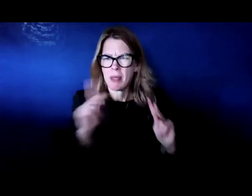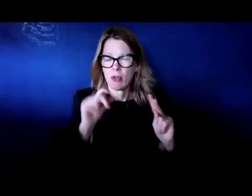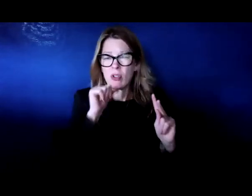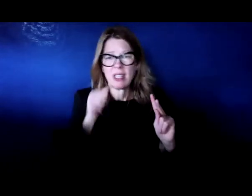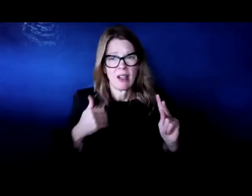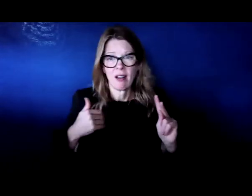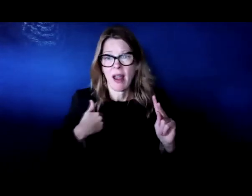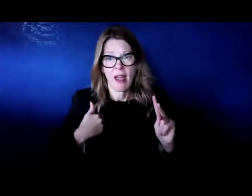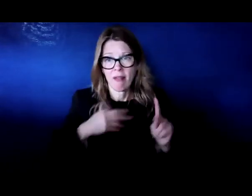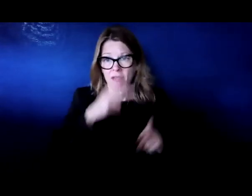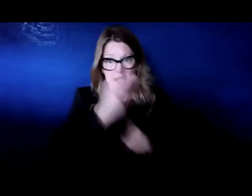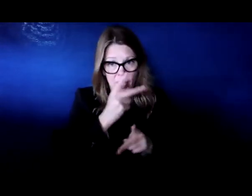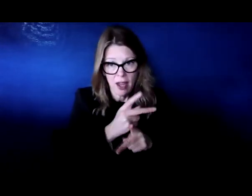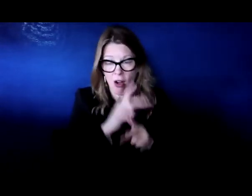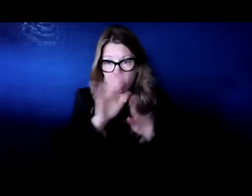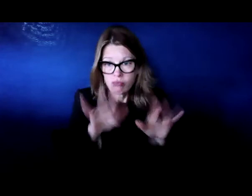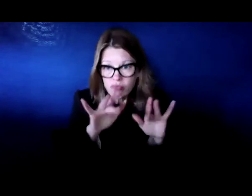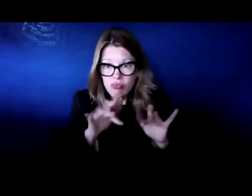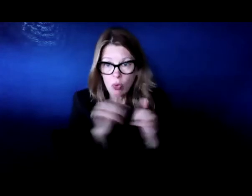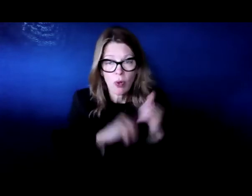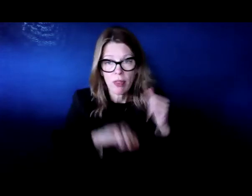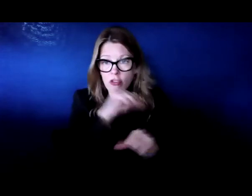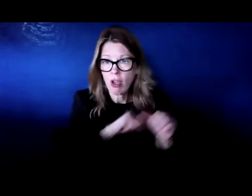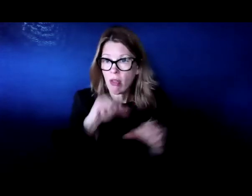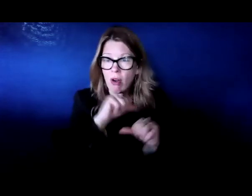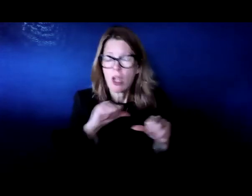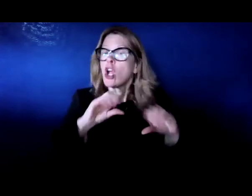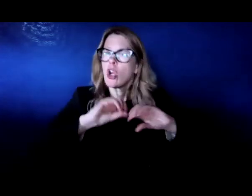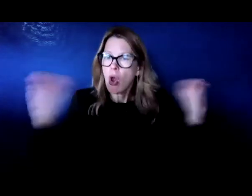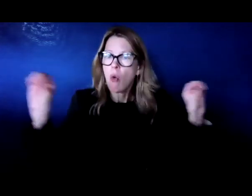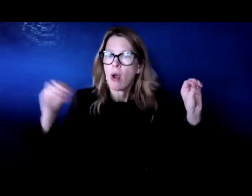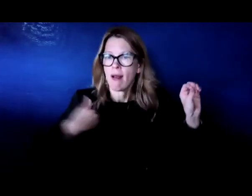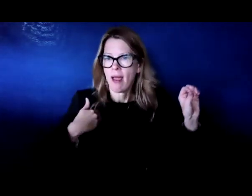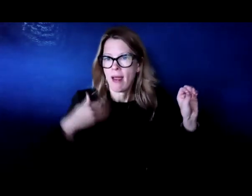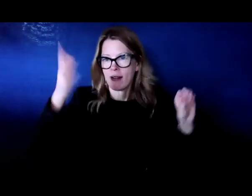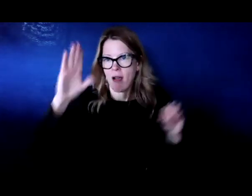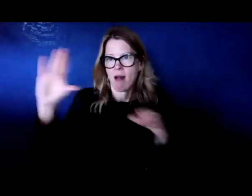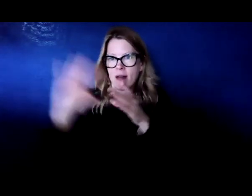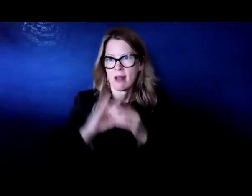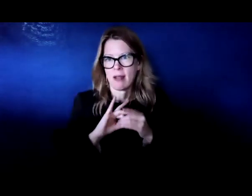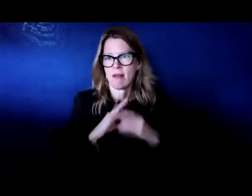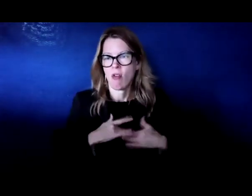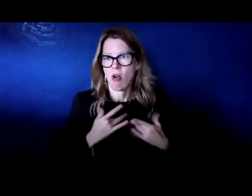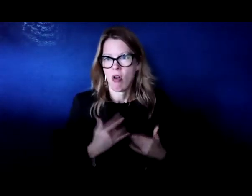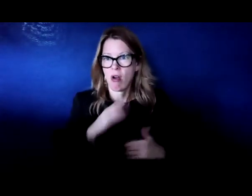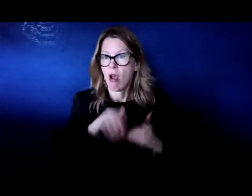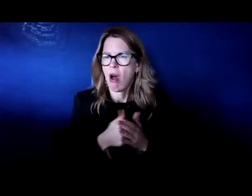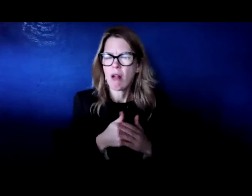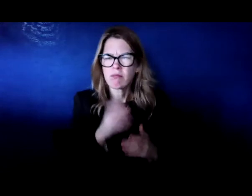and widows, for everyone was godless and an evildoer, and every mouth spoke